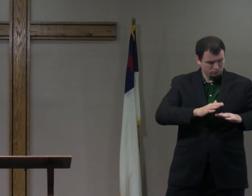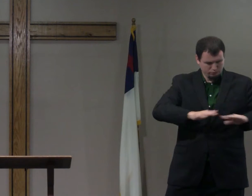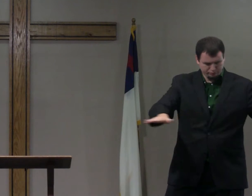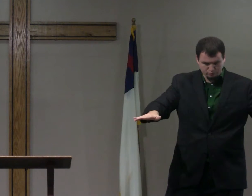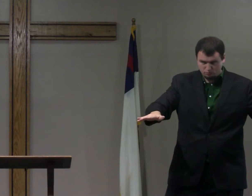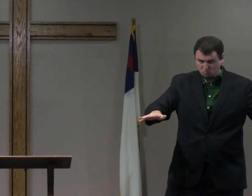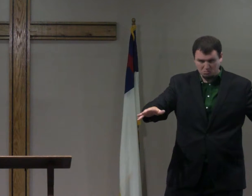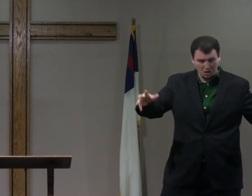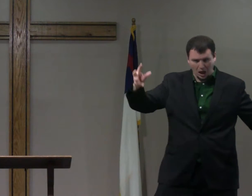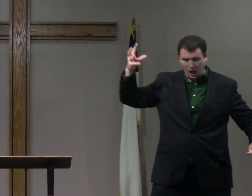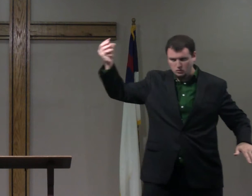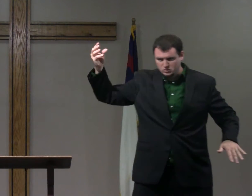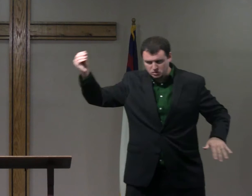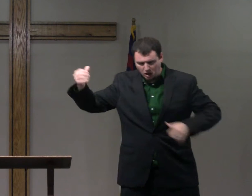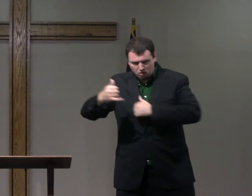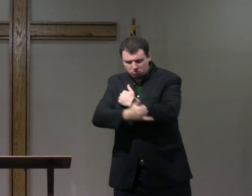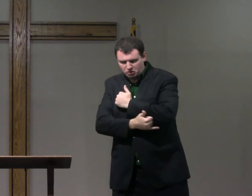Does that mean only Americans?